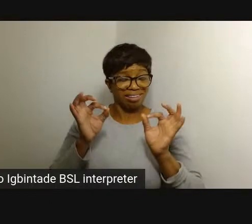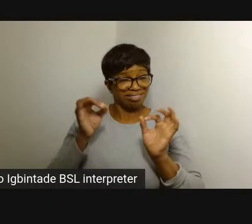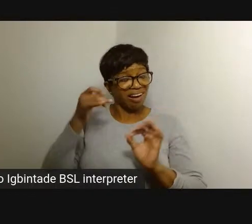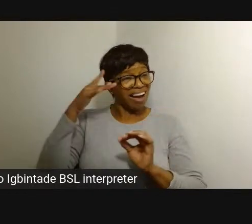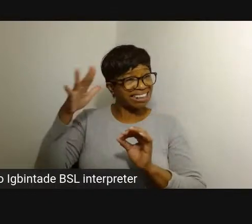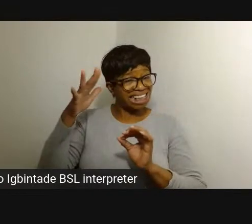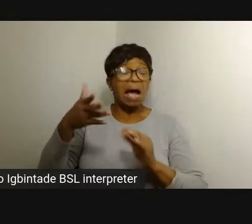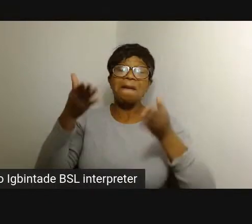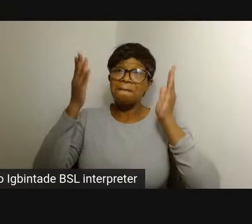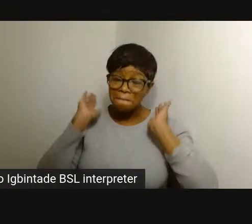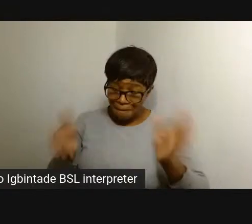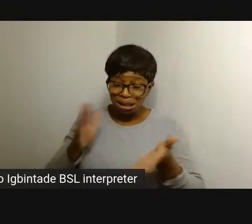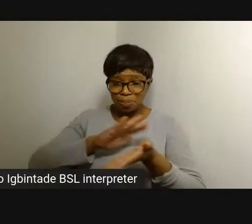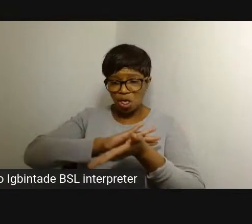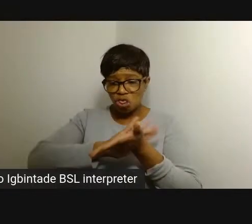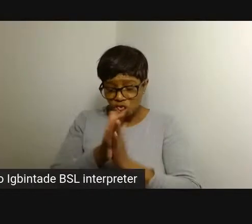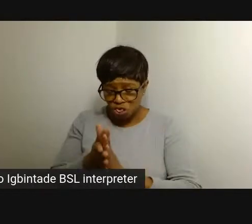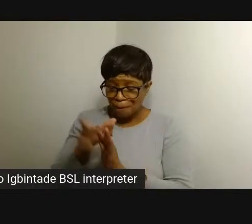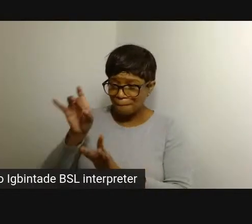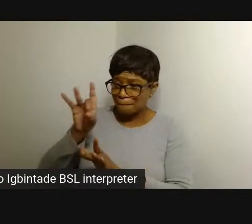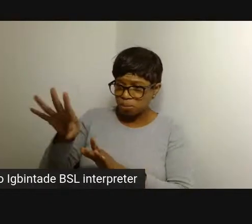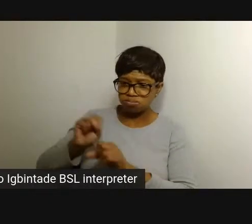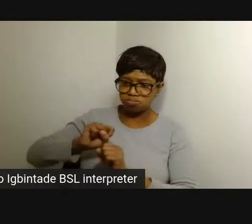permanently discredited and abandoned.